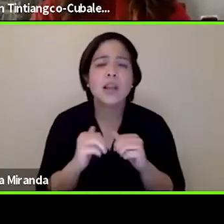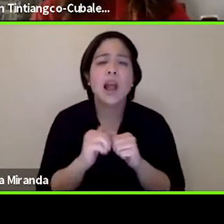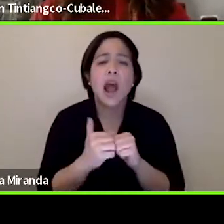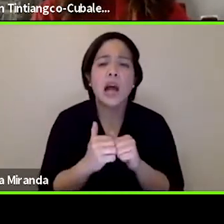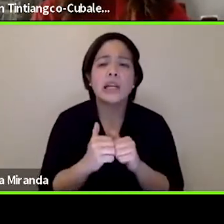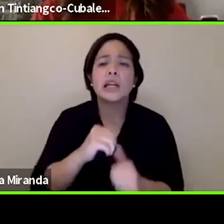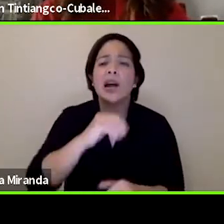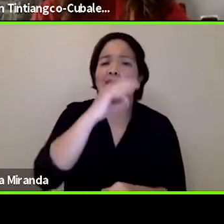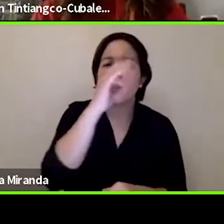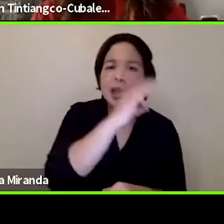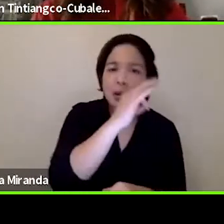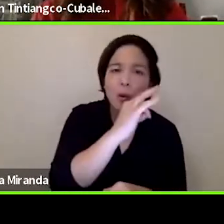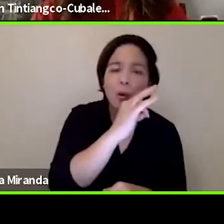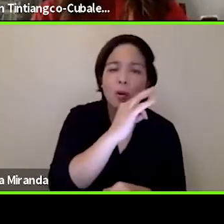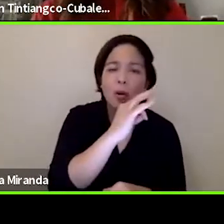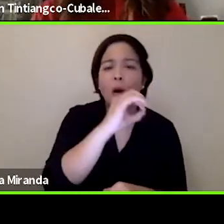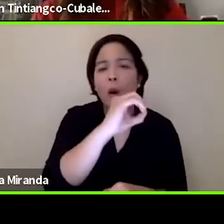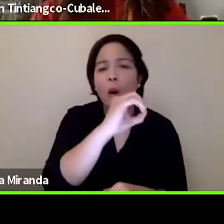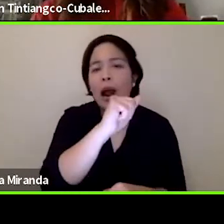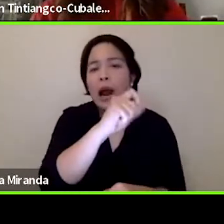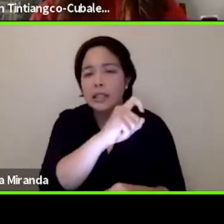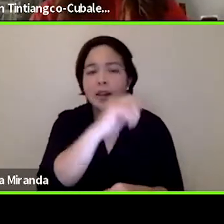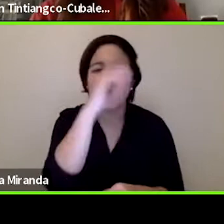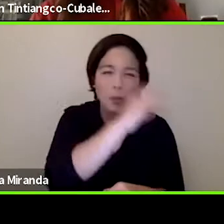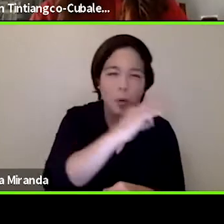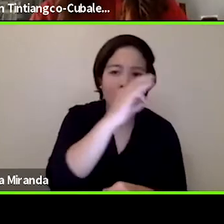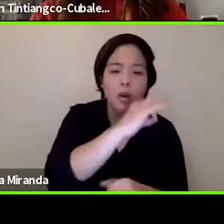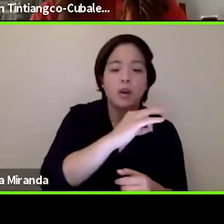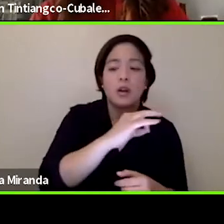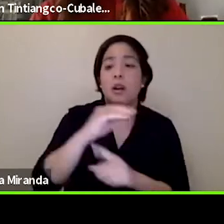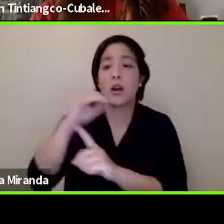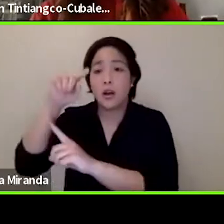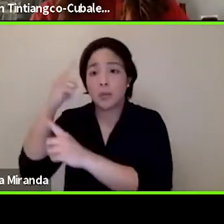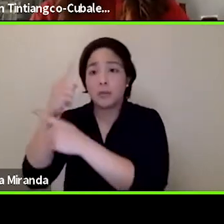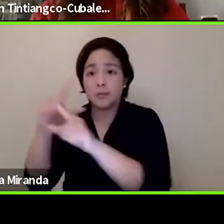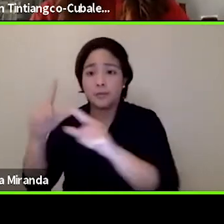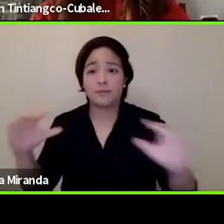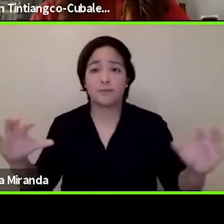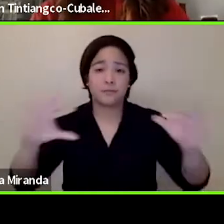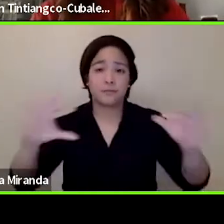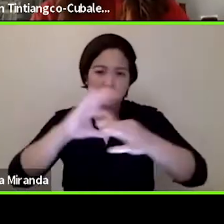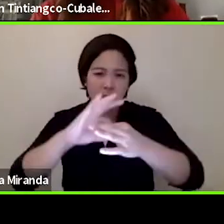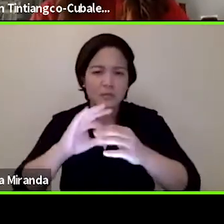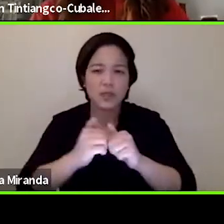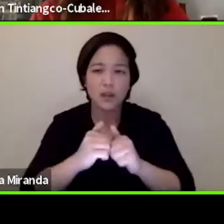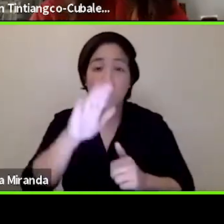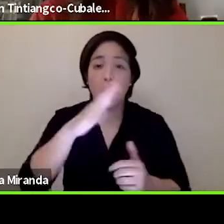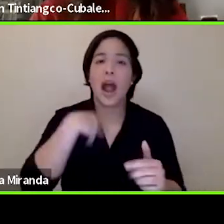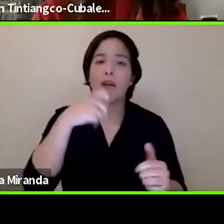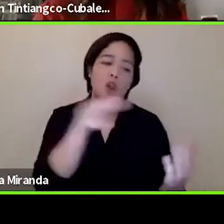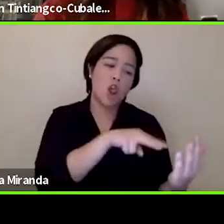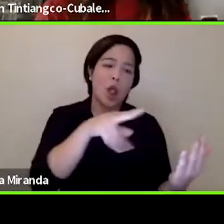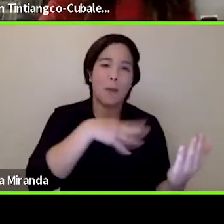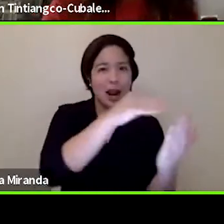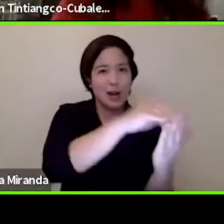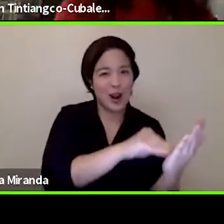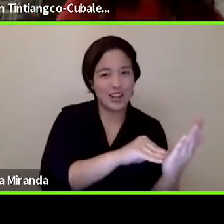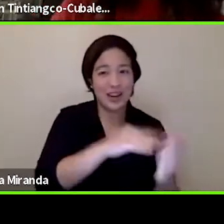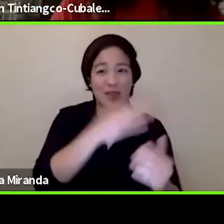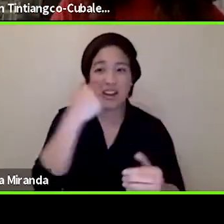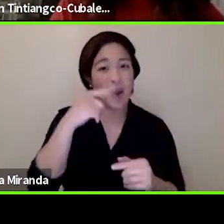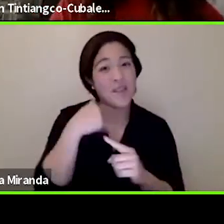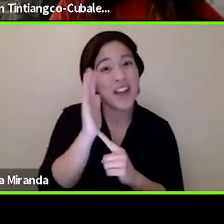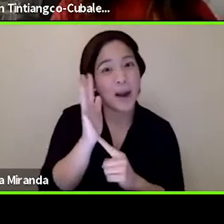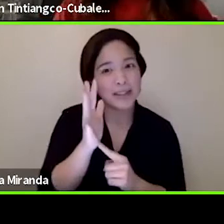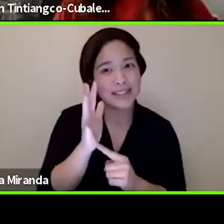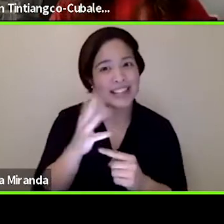X freedom tied to Black liberation? You have to excuse me. I'm looking at my notes over here because I only have 5 minutes. So